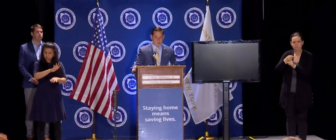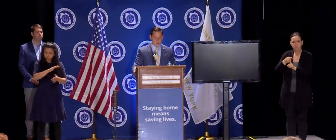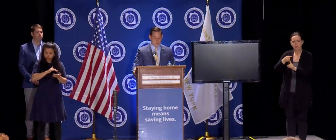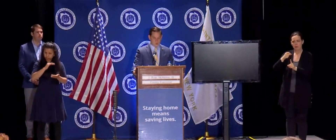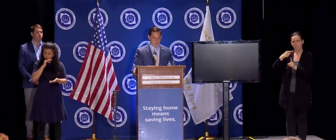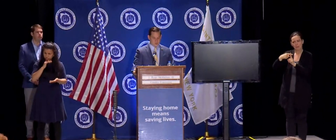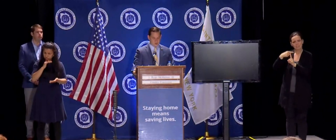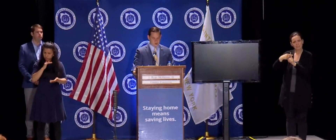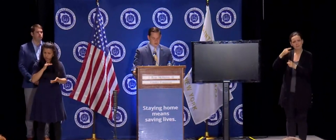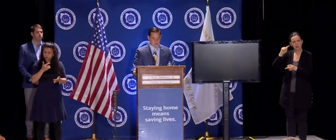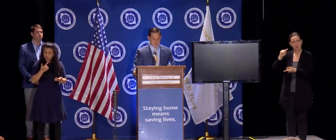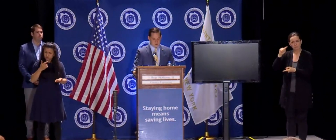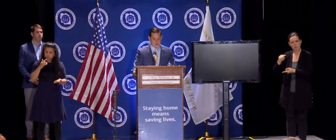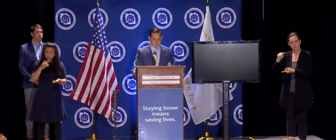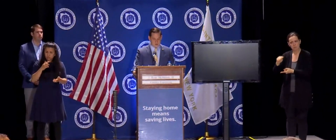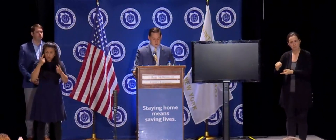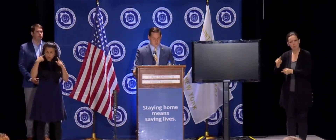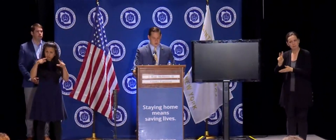after 2 weeks. Do you know